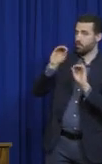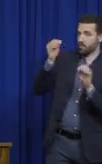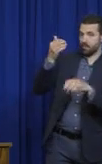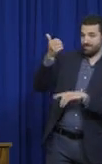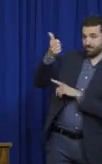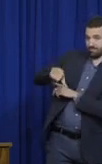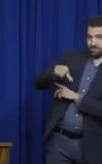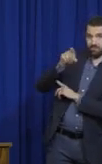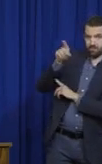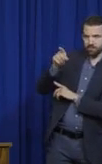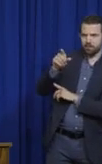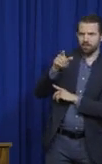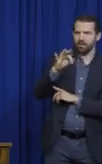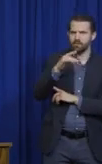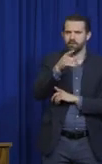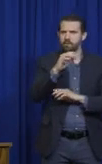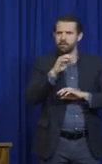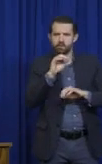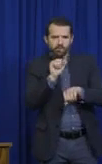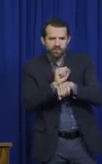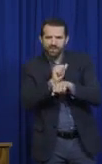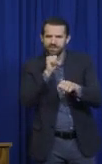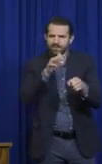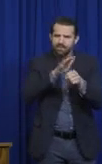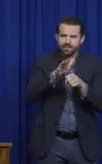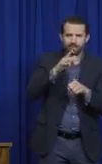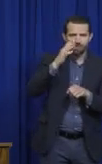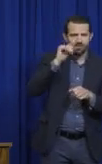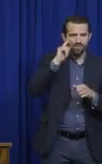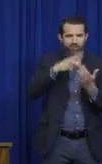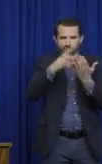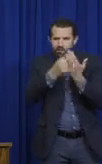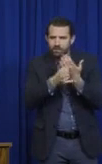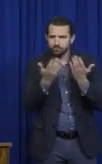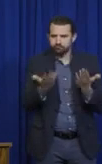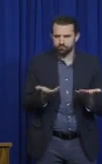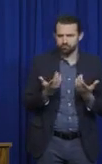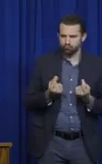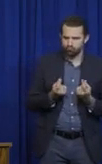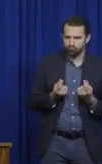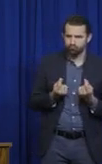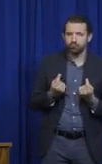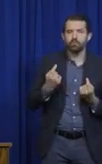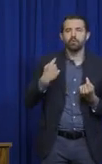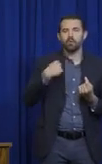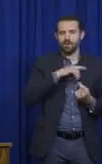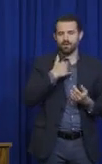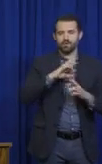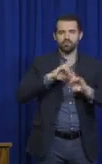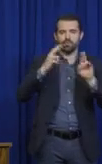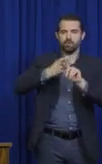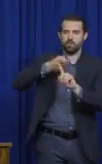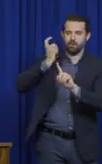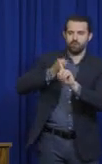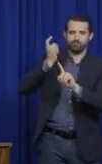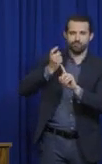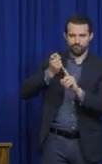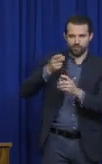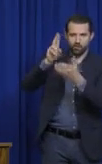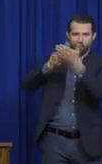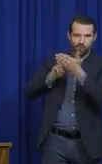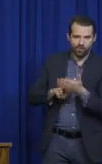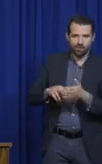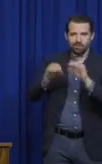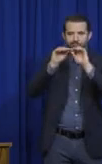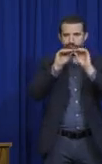are not covered by state unemployment insurance, we will automatically enroll you in pandemic